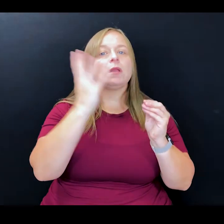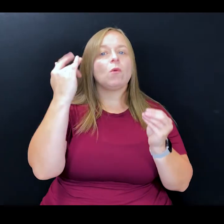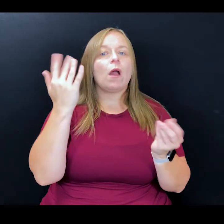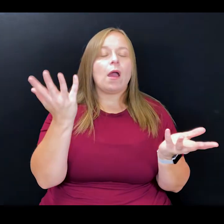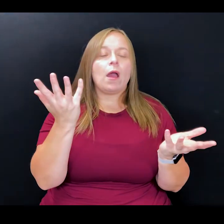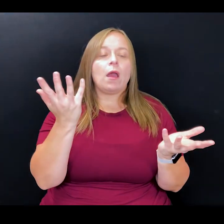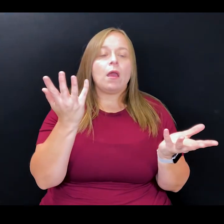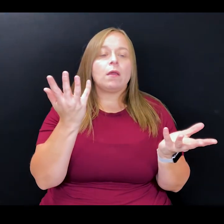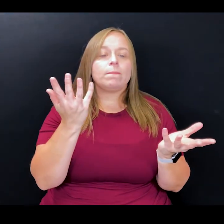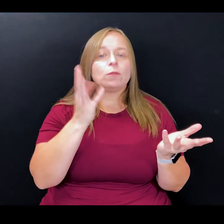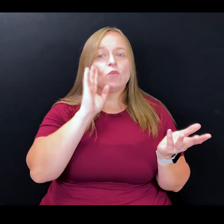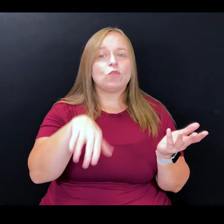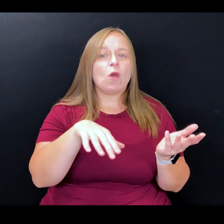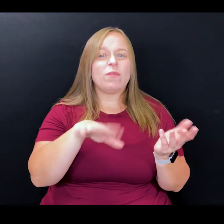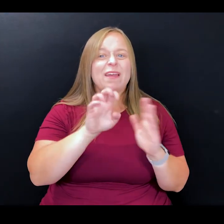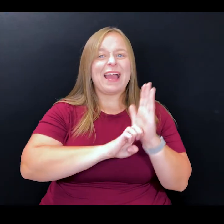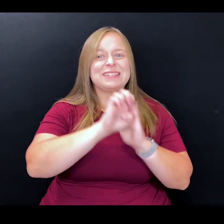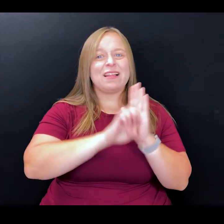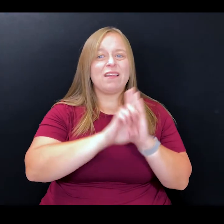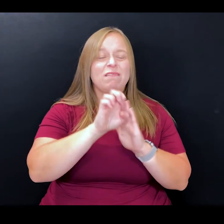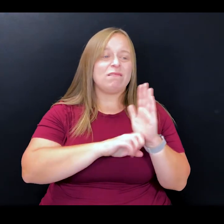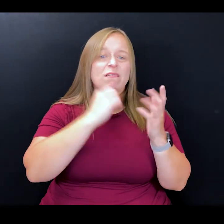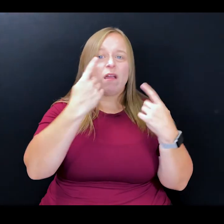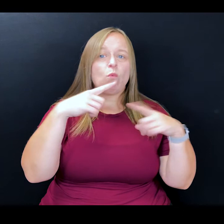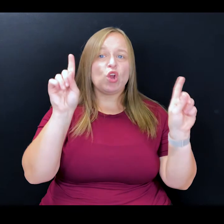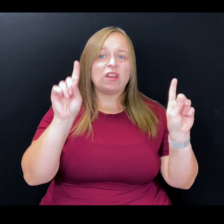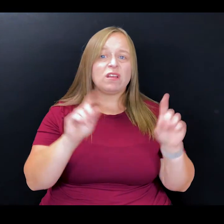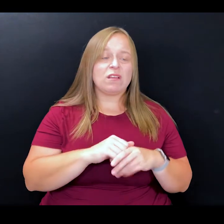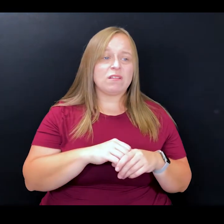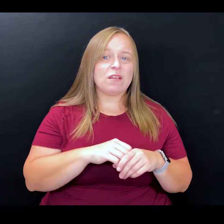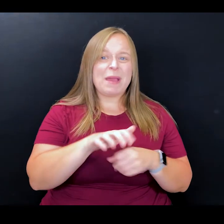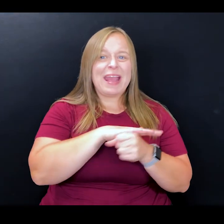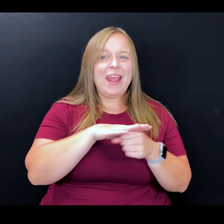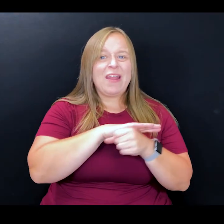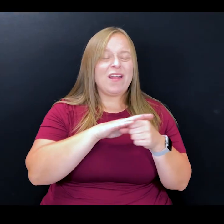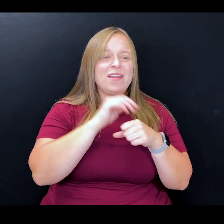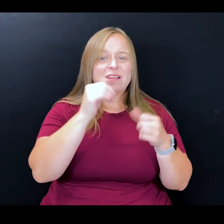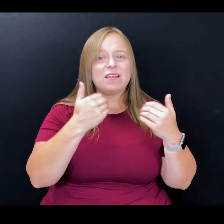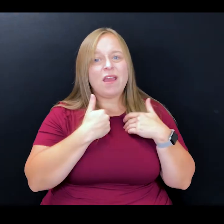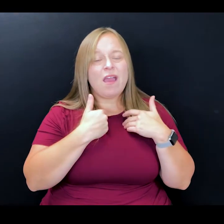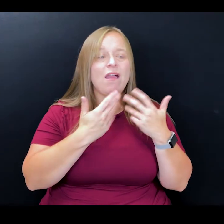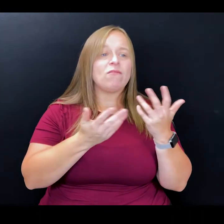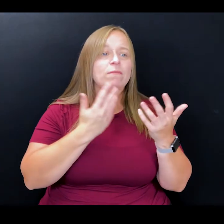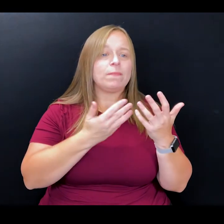the meeting because, the escalator was out, the elevator was out. My area doesn't